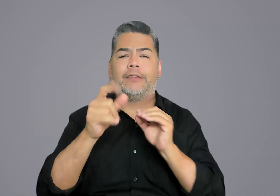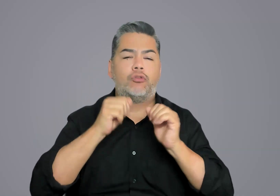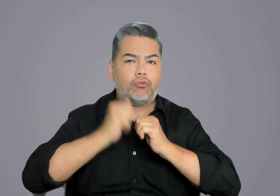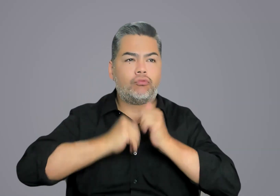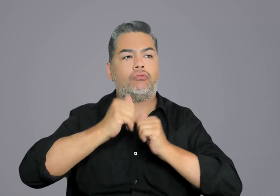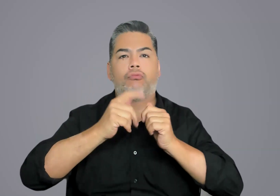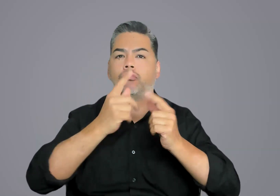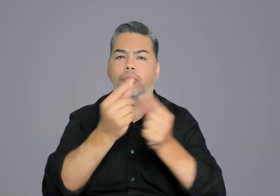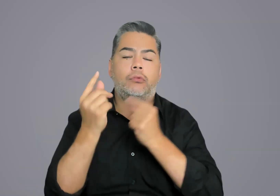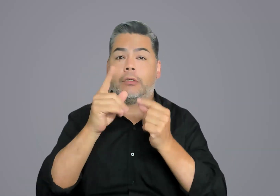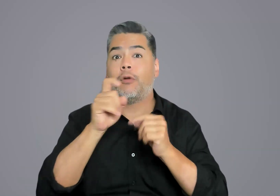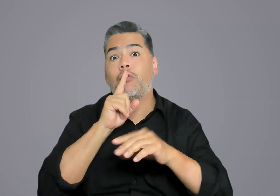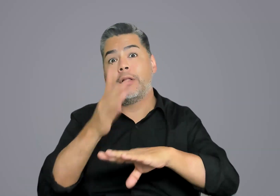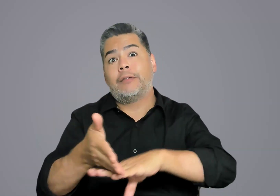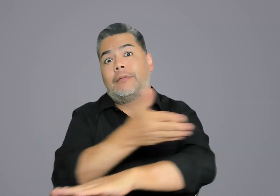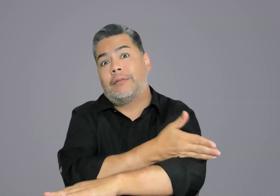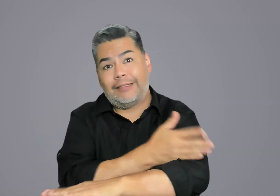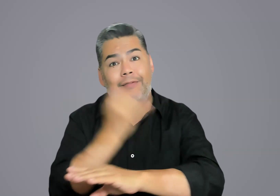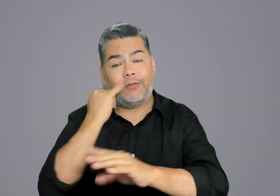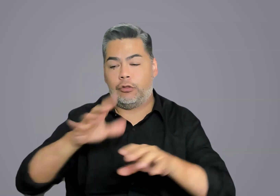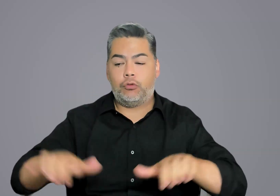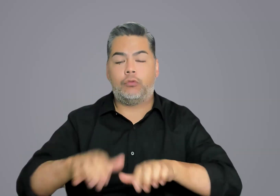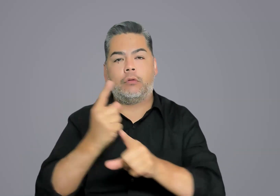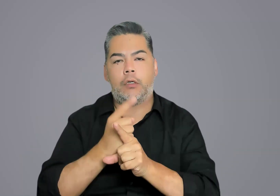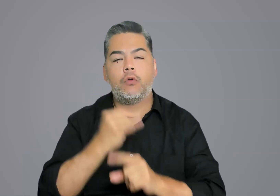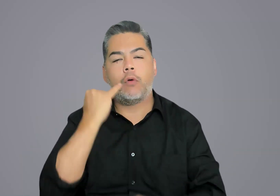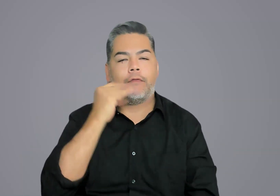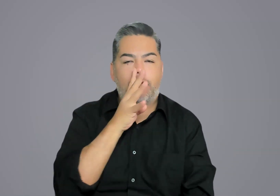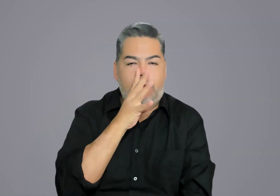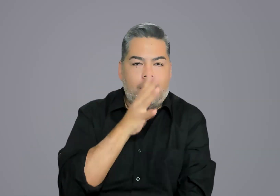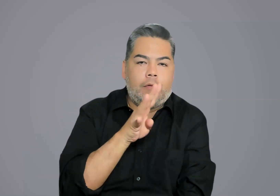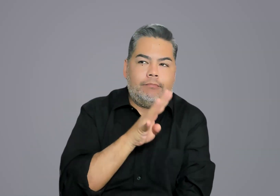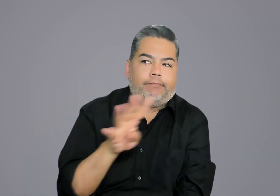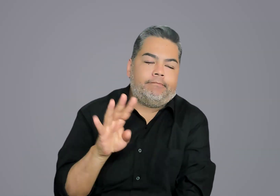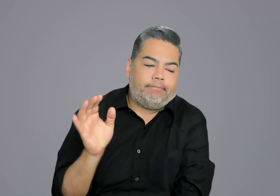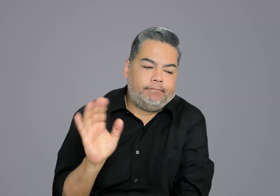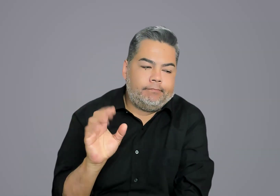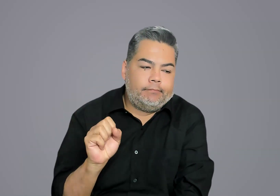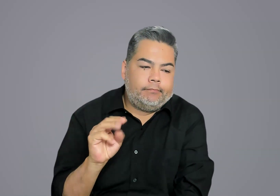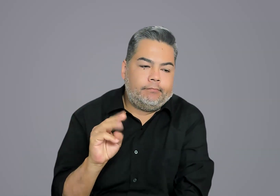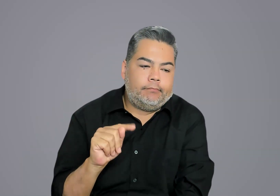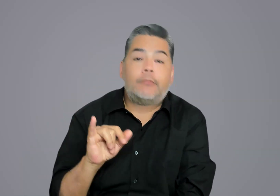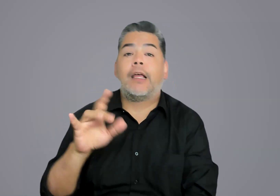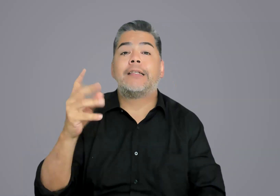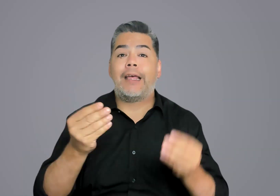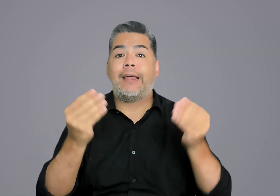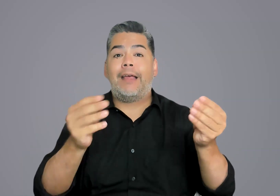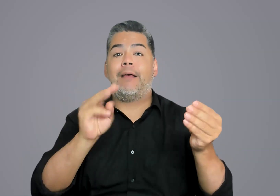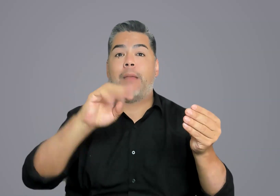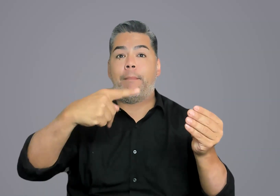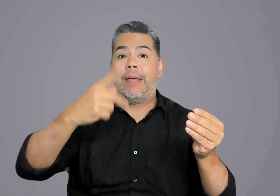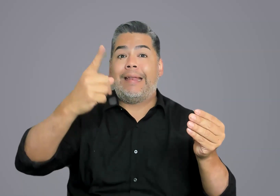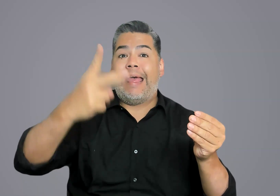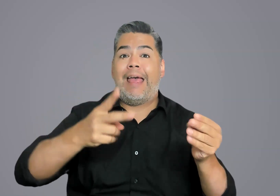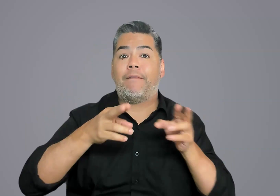and it can really drastically improve usability. So if you ignore semantics, right, it's like handing someone a map with half the roads erased.